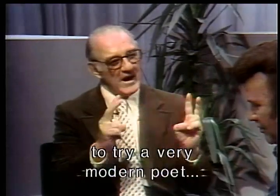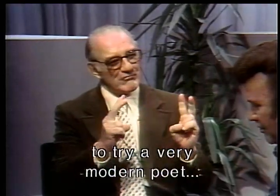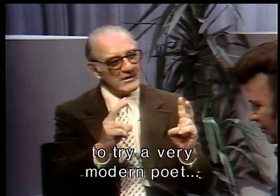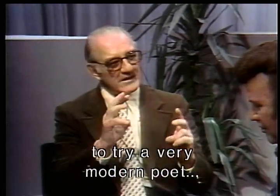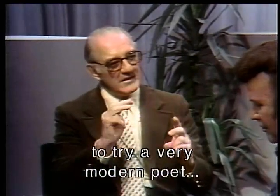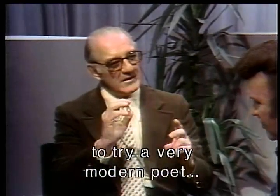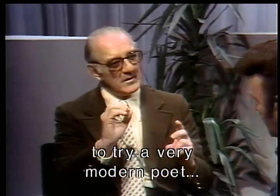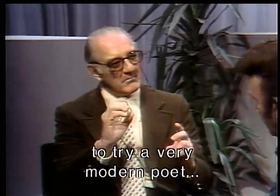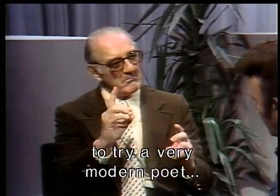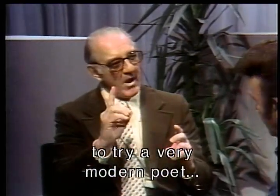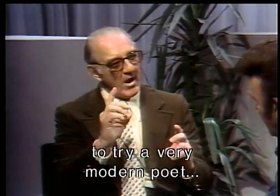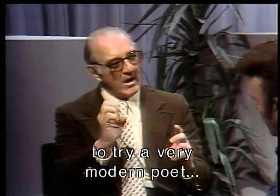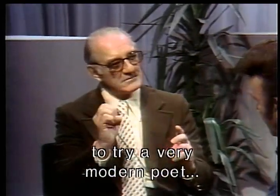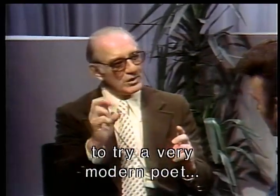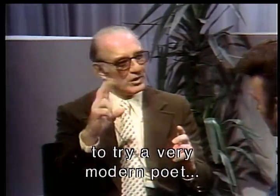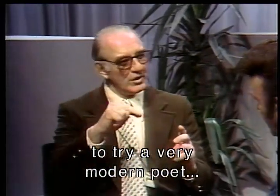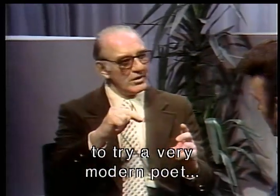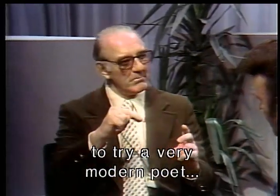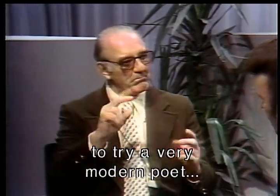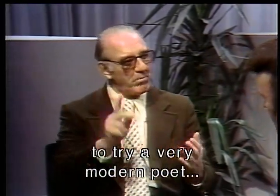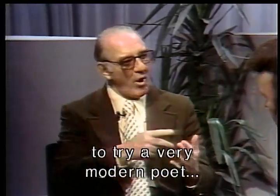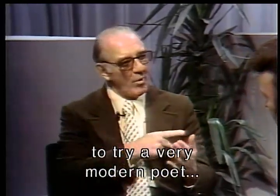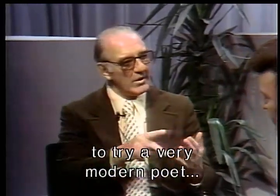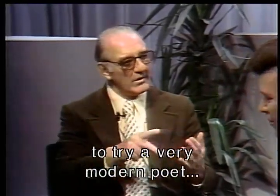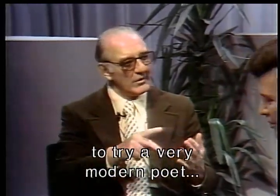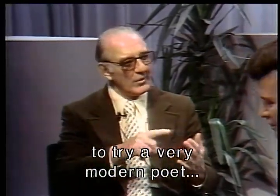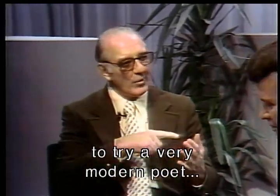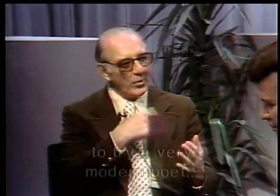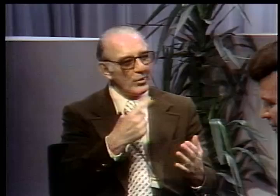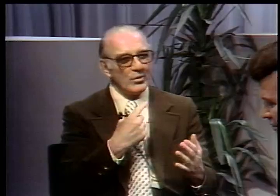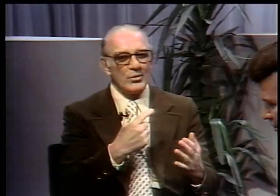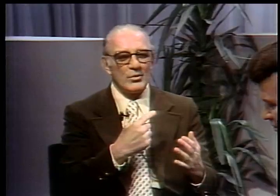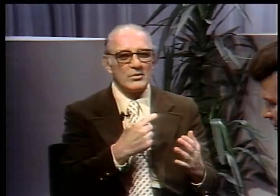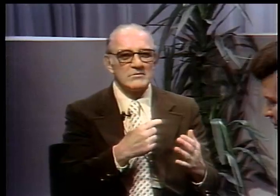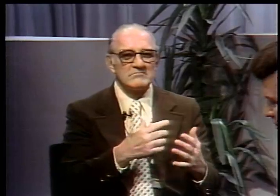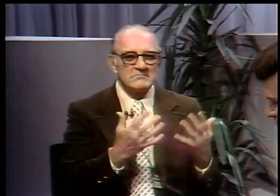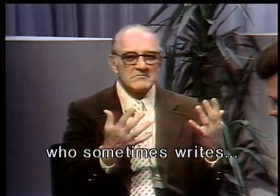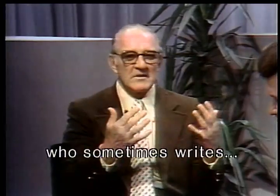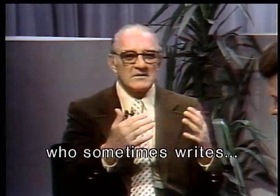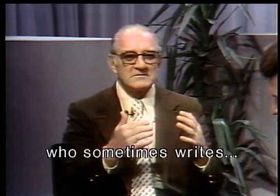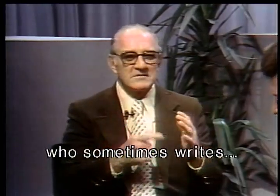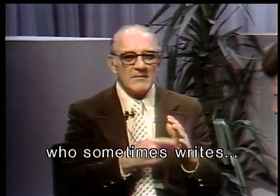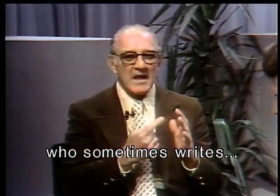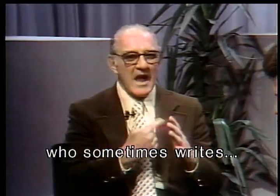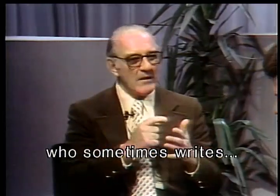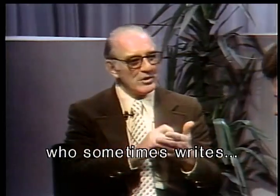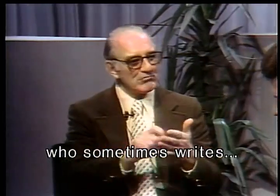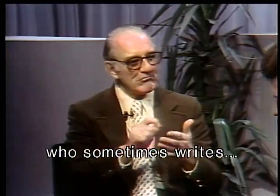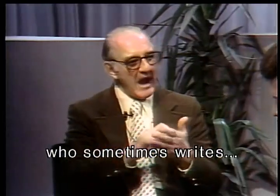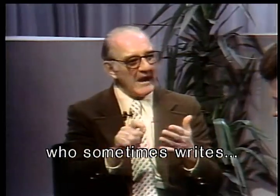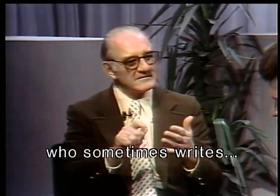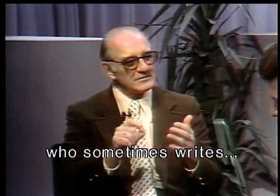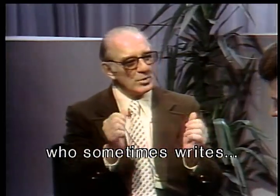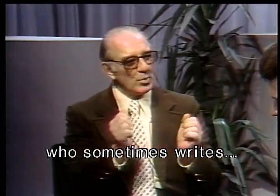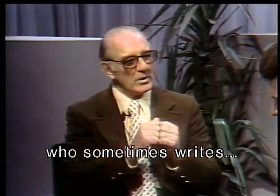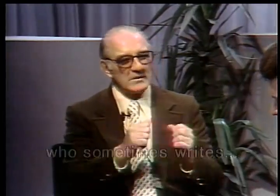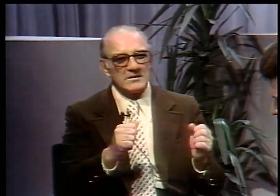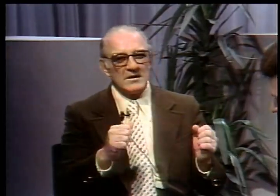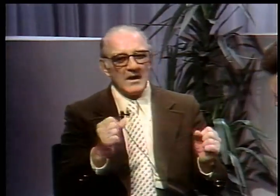very modern poet who sometimes writes with